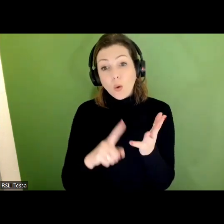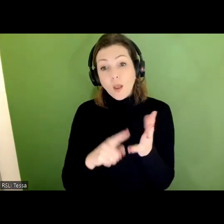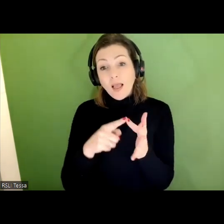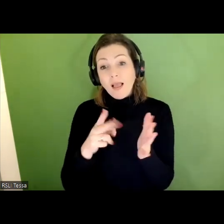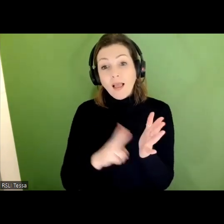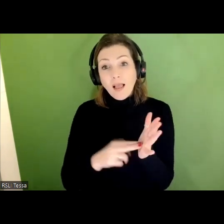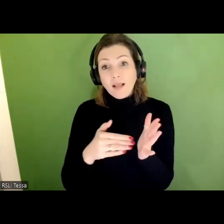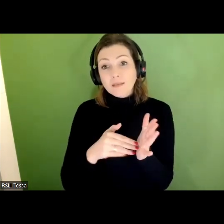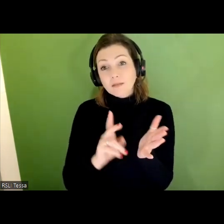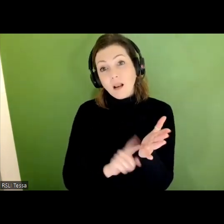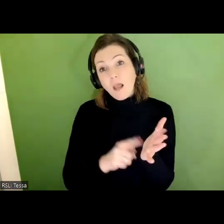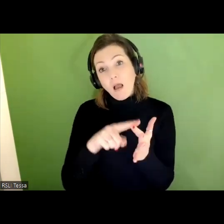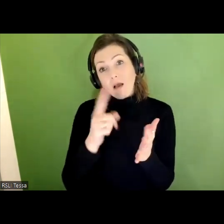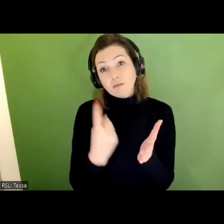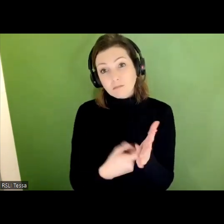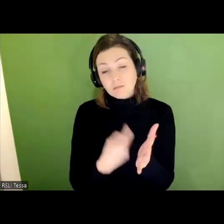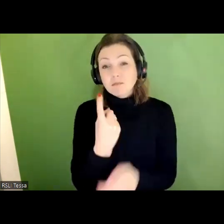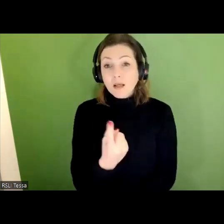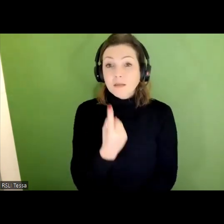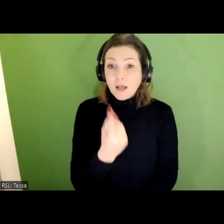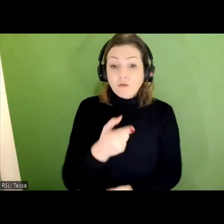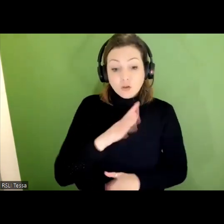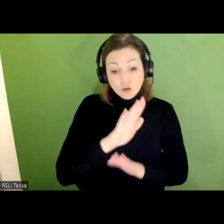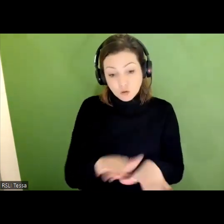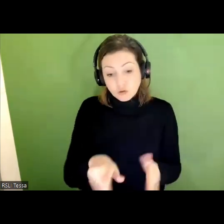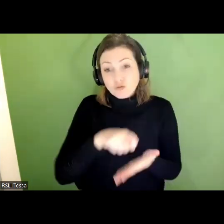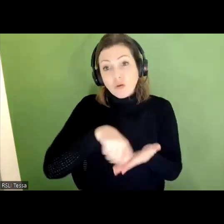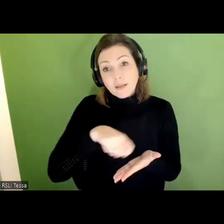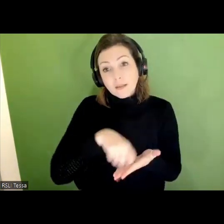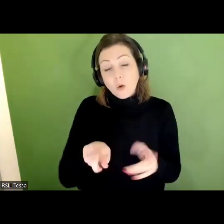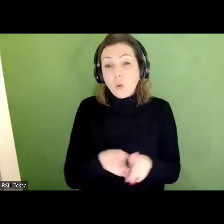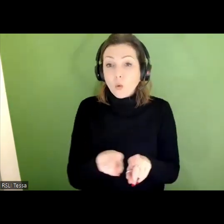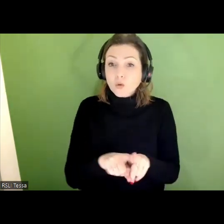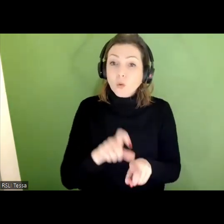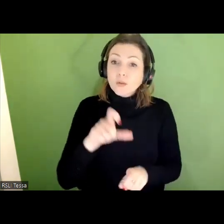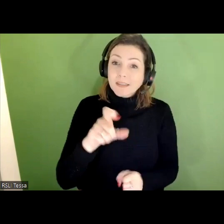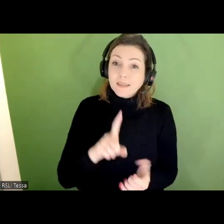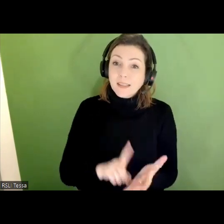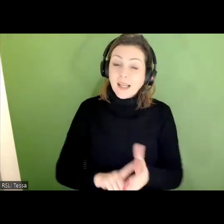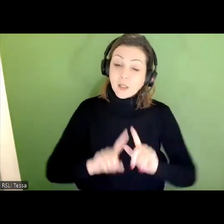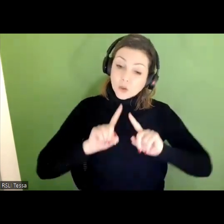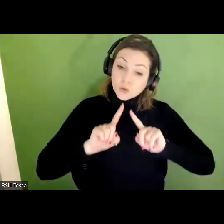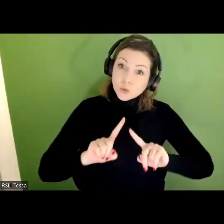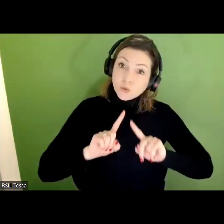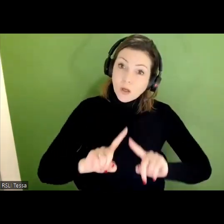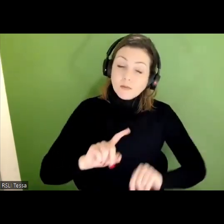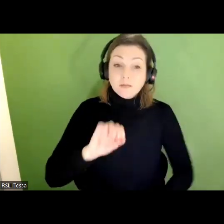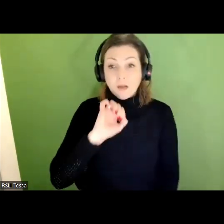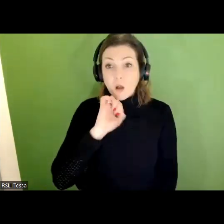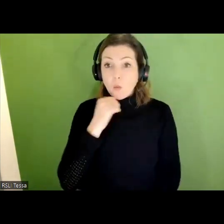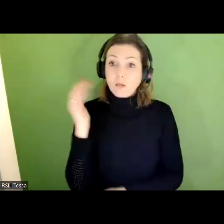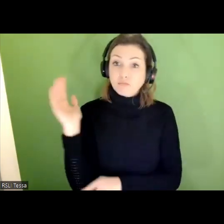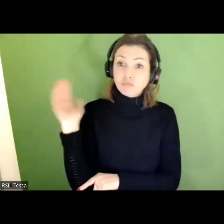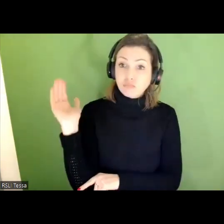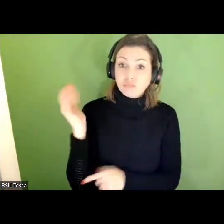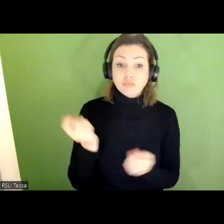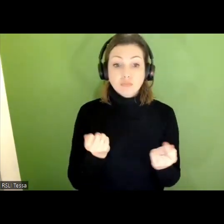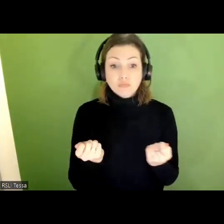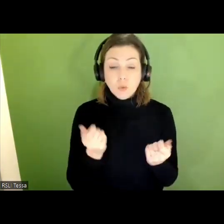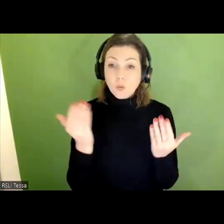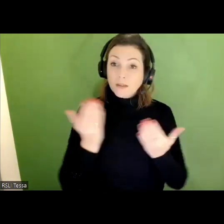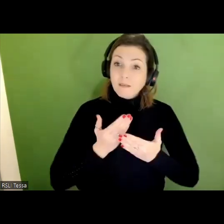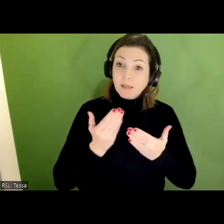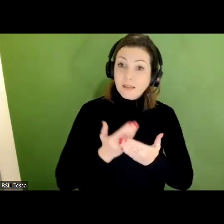writer and frequent City Lit tutor. And I'm going to be your host tonight, which is a great honour and some